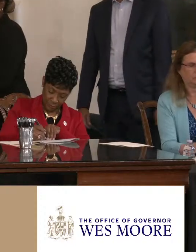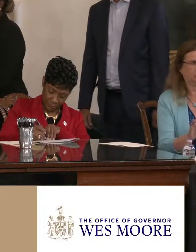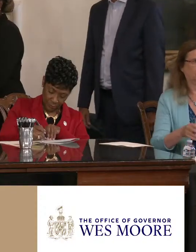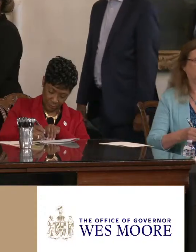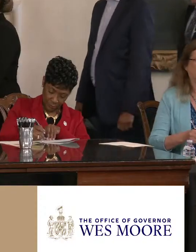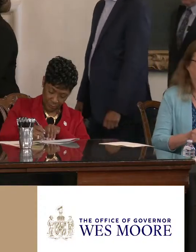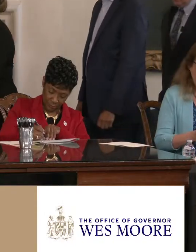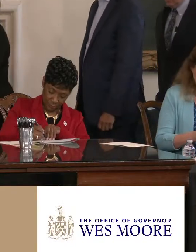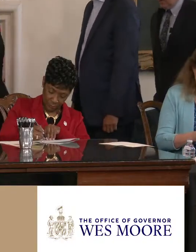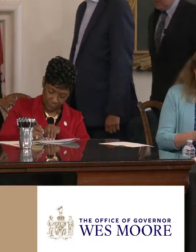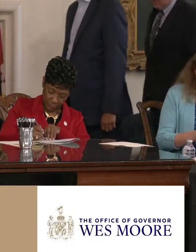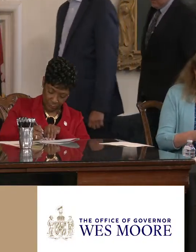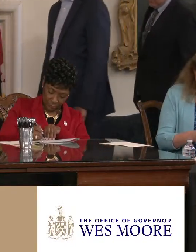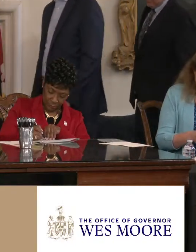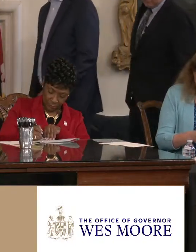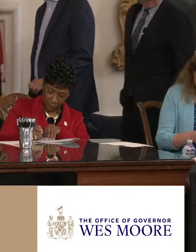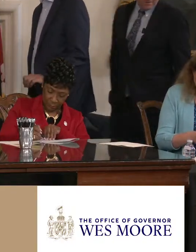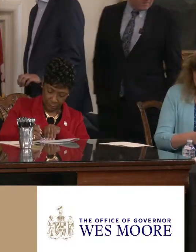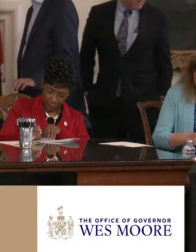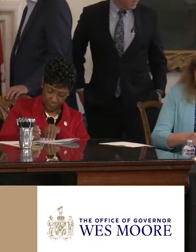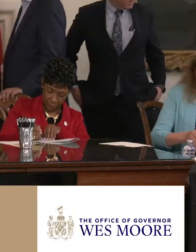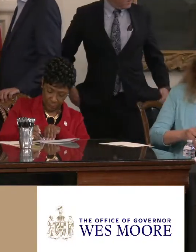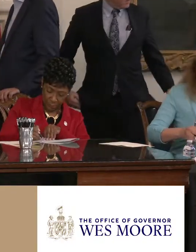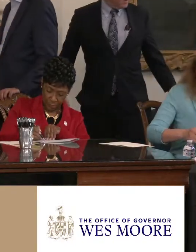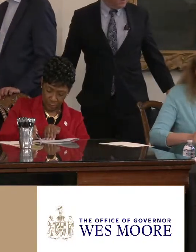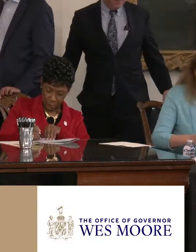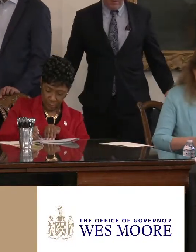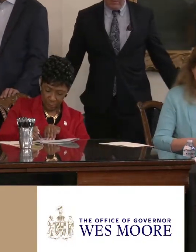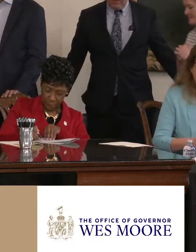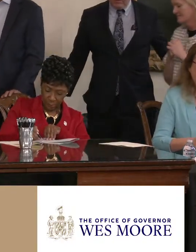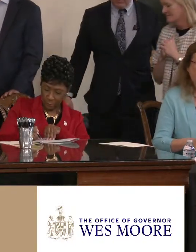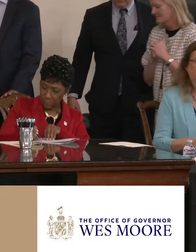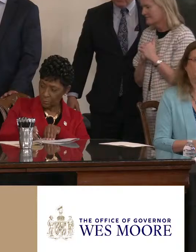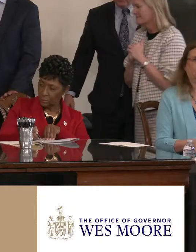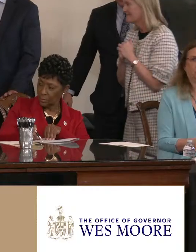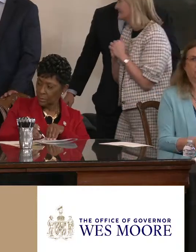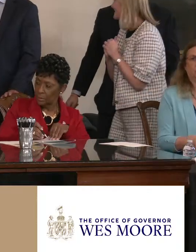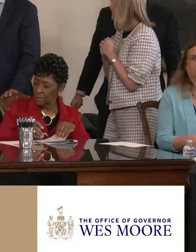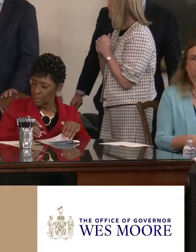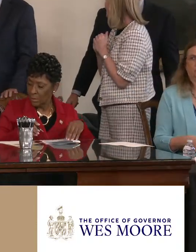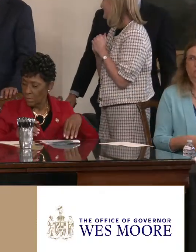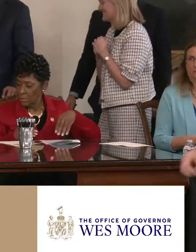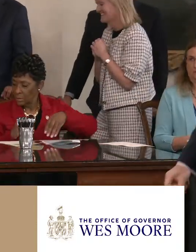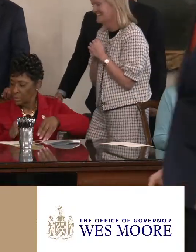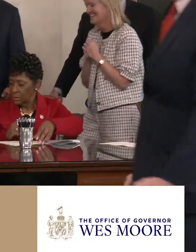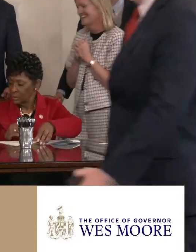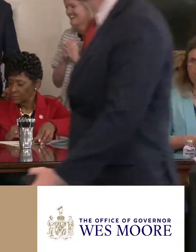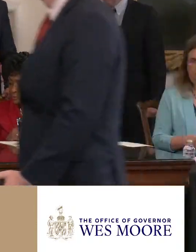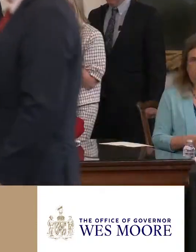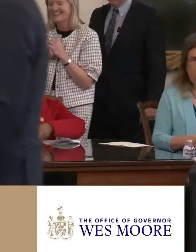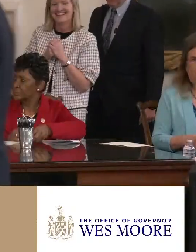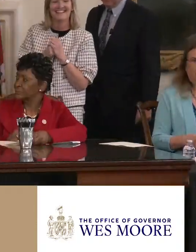Grading the budget chairs in the center of the photo. And the step. Yep. Everyone else around the plate.